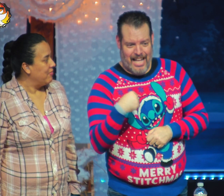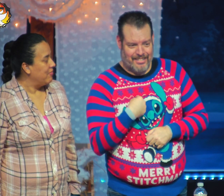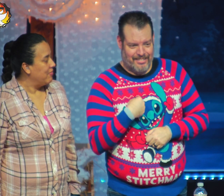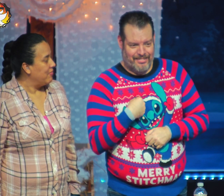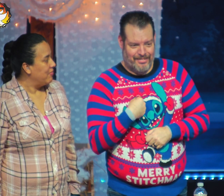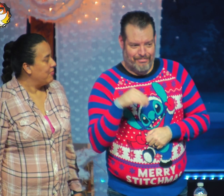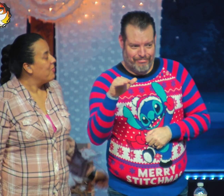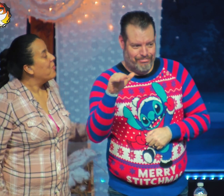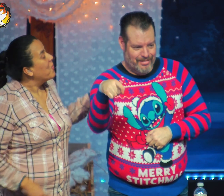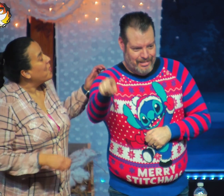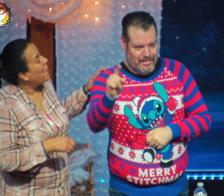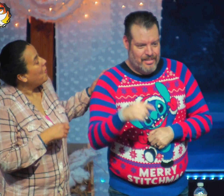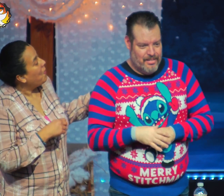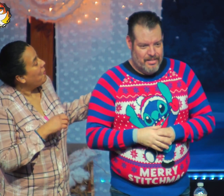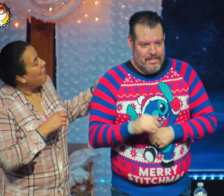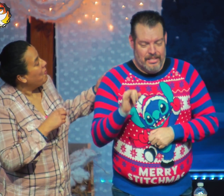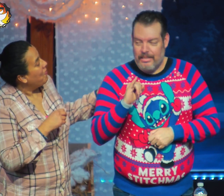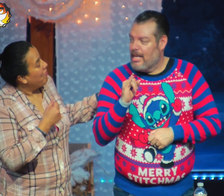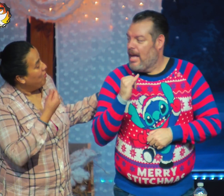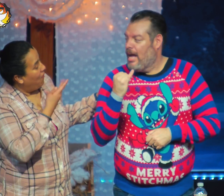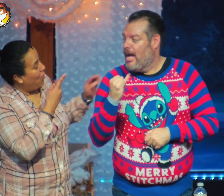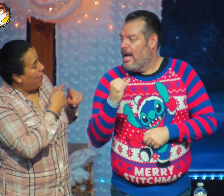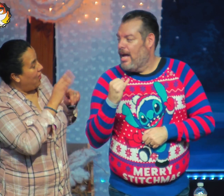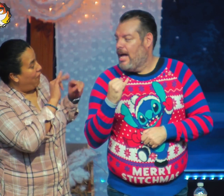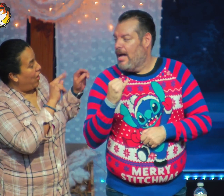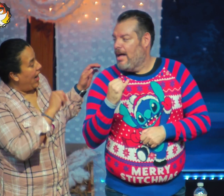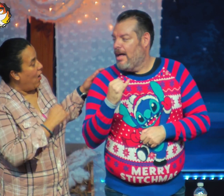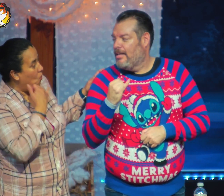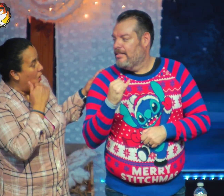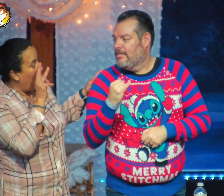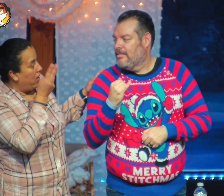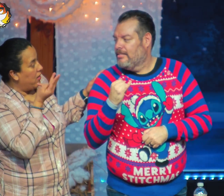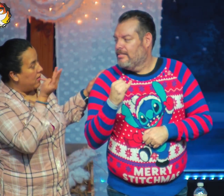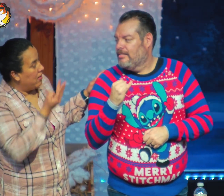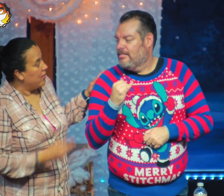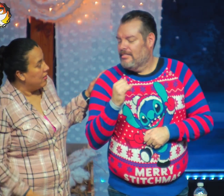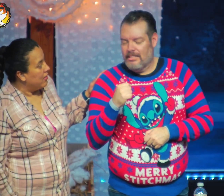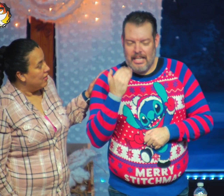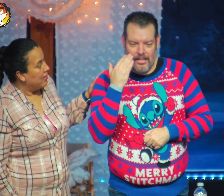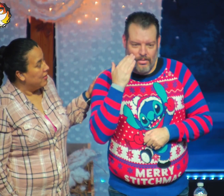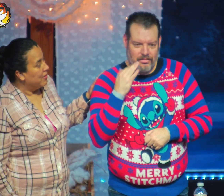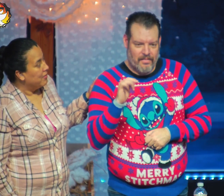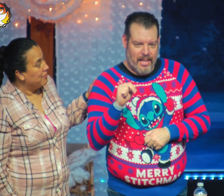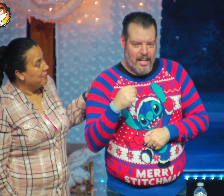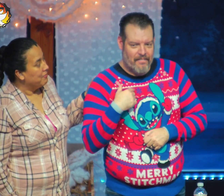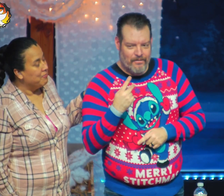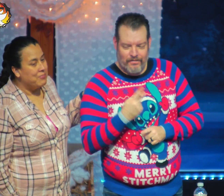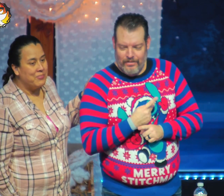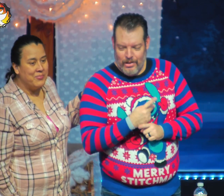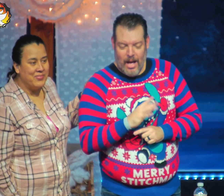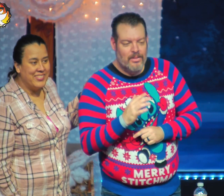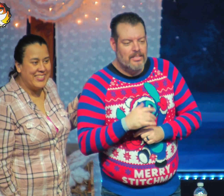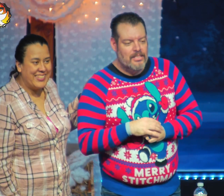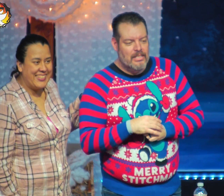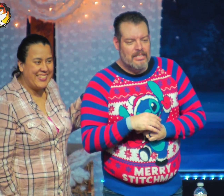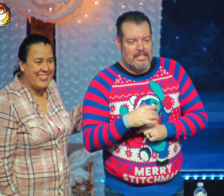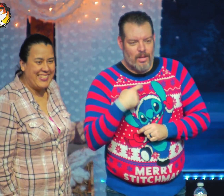Anyway, Scott, Scott back there? Can you see me? Yeah. He is excellent at wiring electricity and fixing